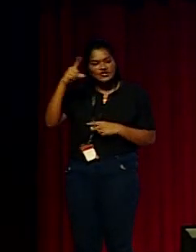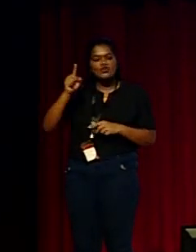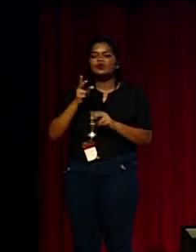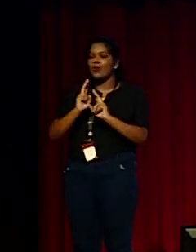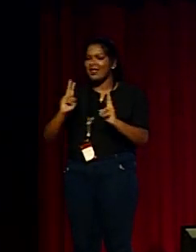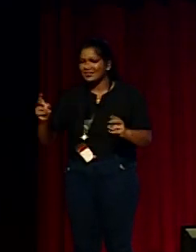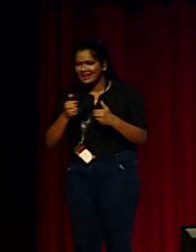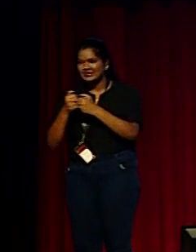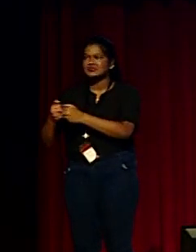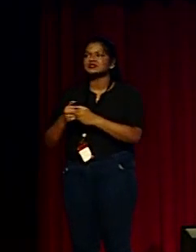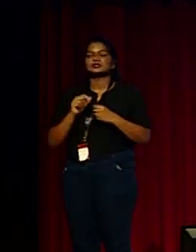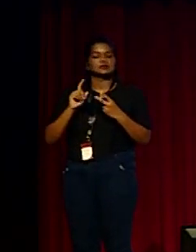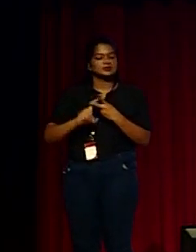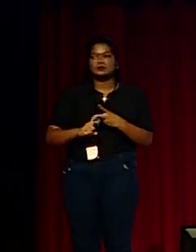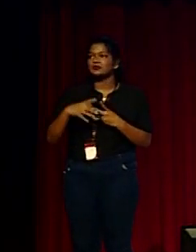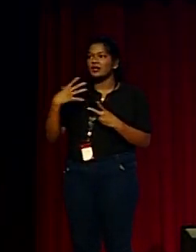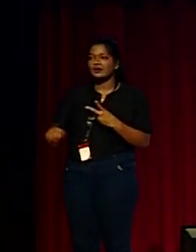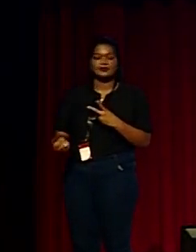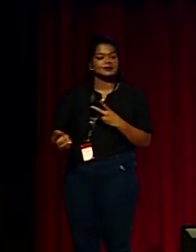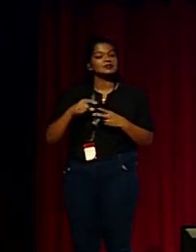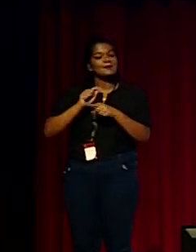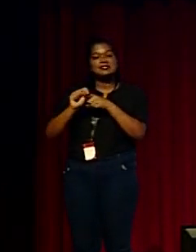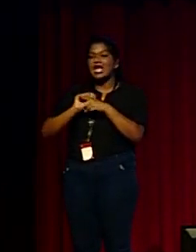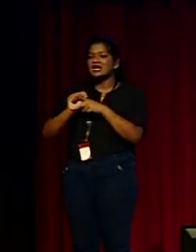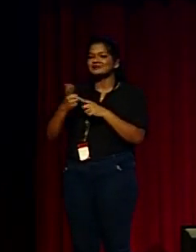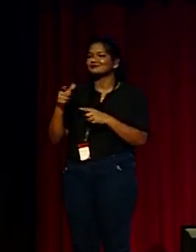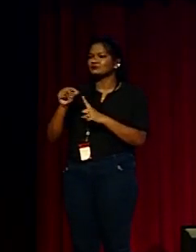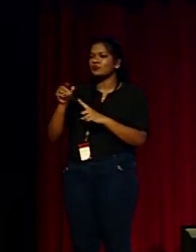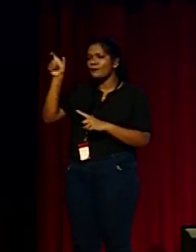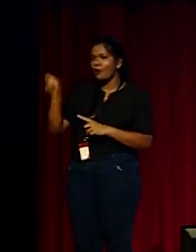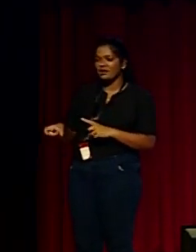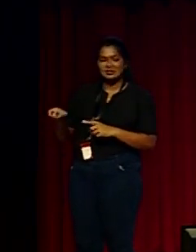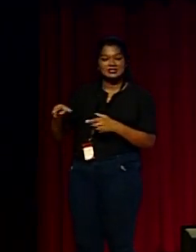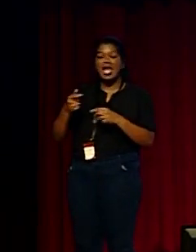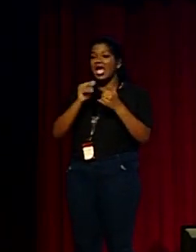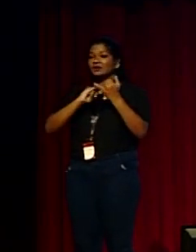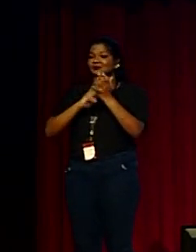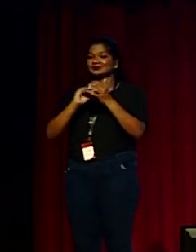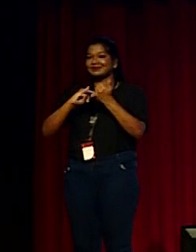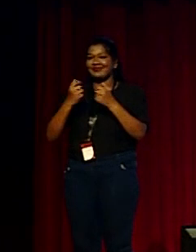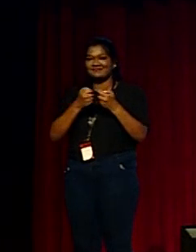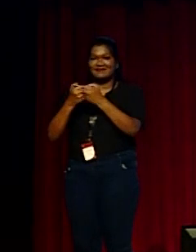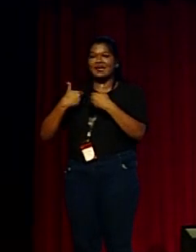text, where 500 phrases were used to train the model. And the SMS text model we